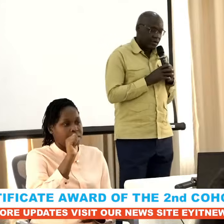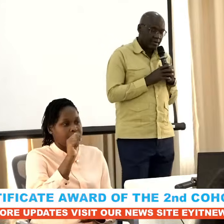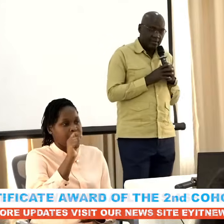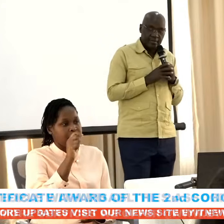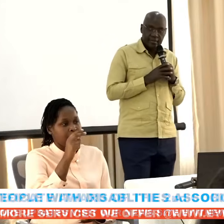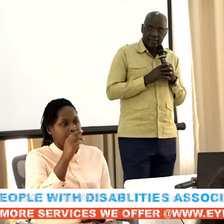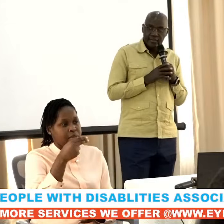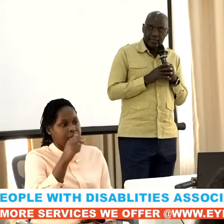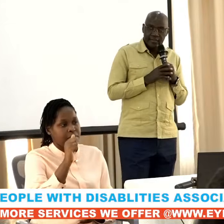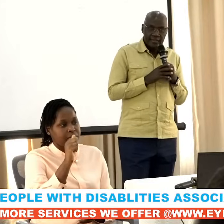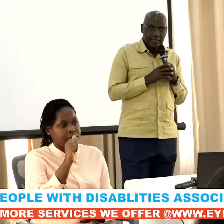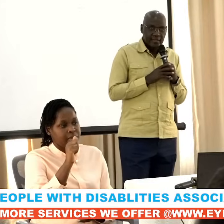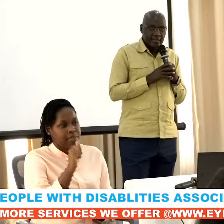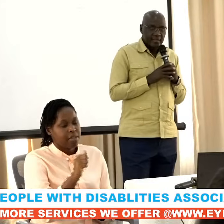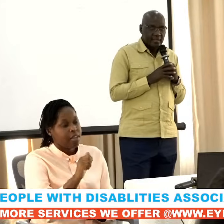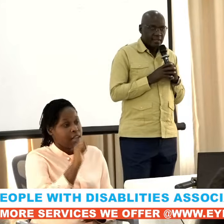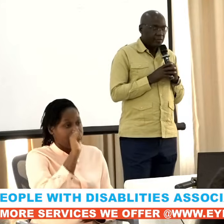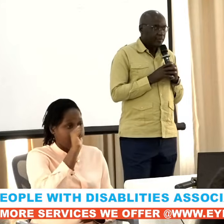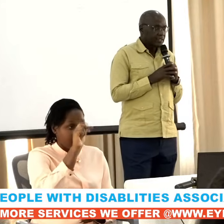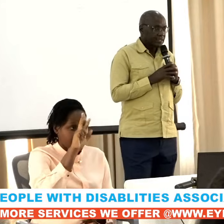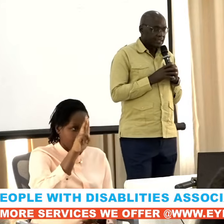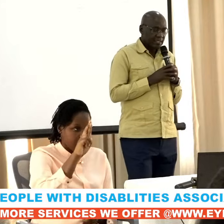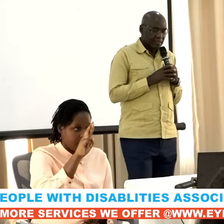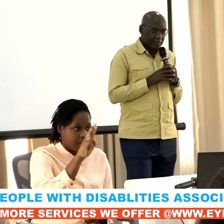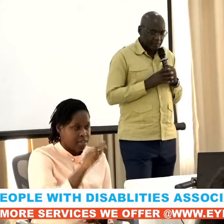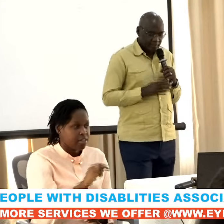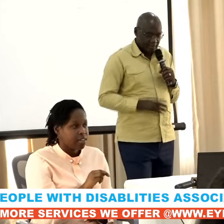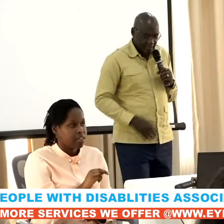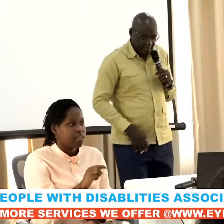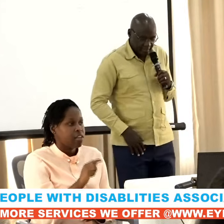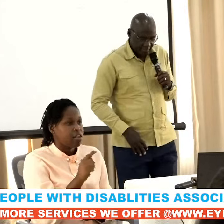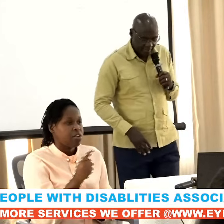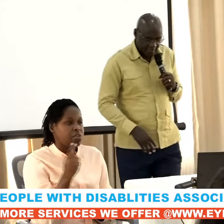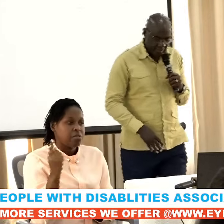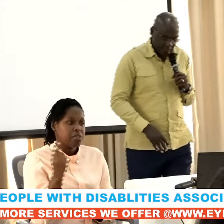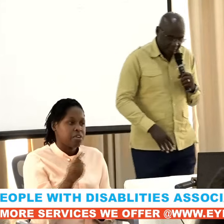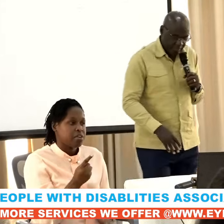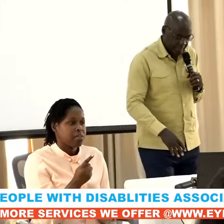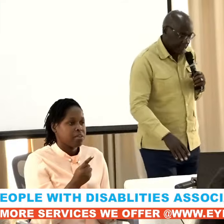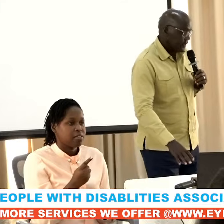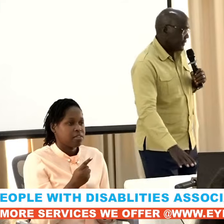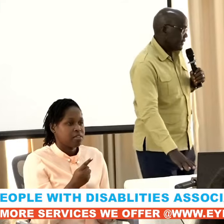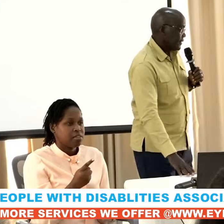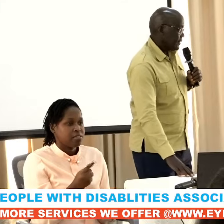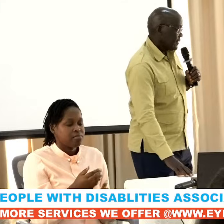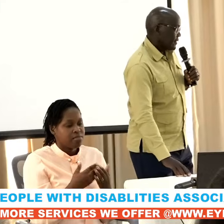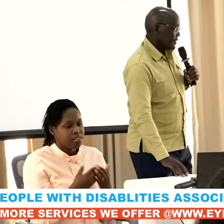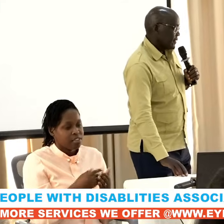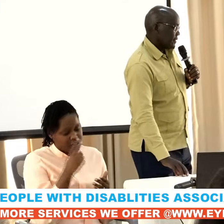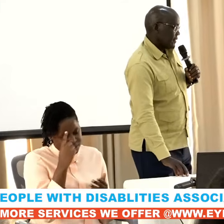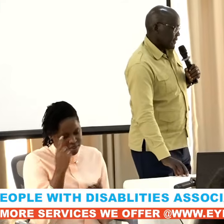Registrar. Yeah, your presence cannot be downplayed.